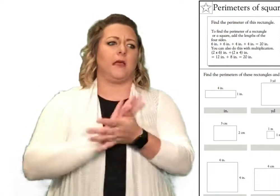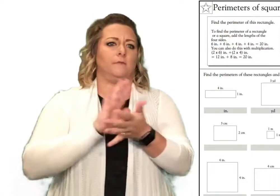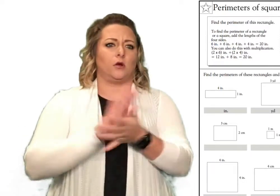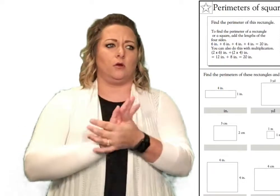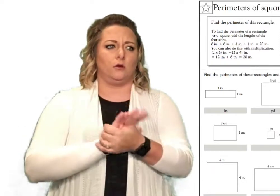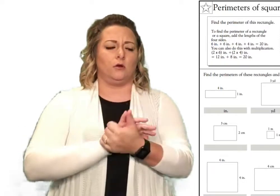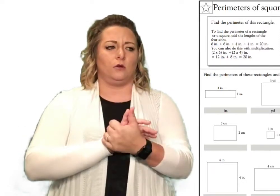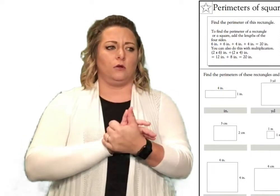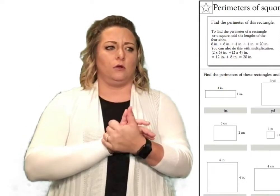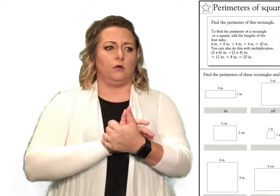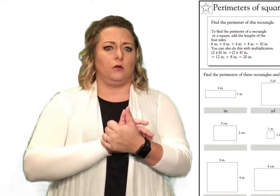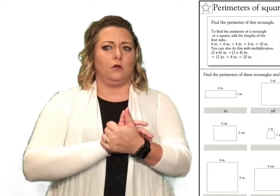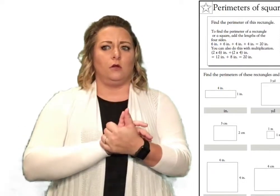paper?